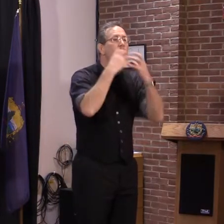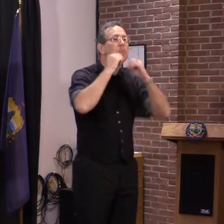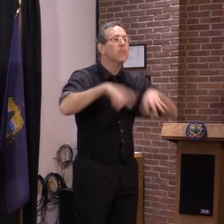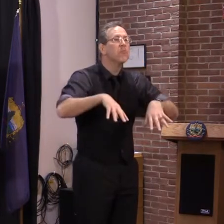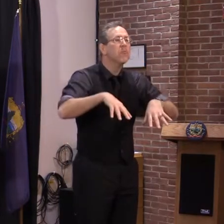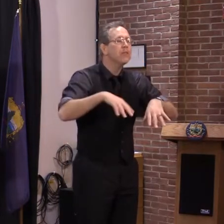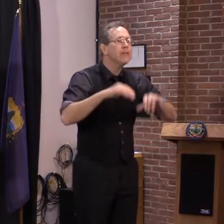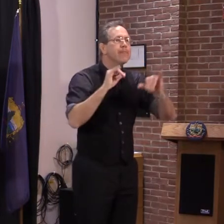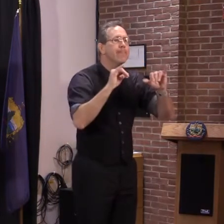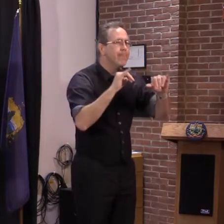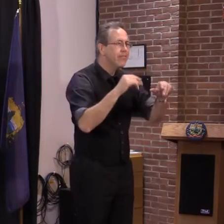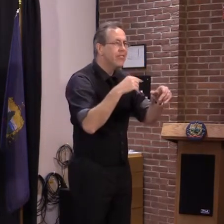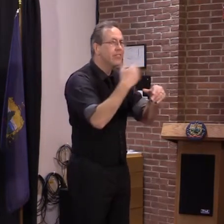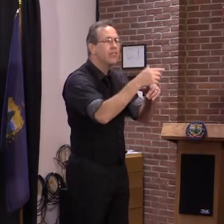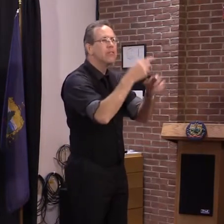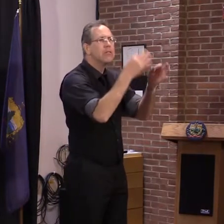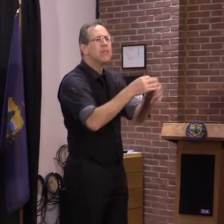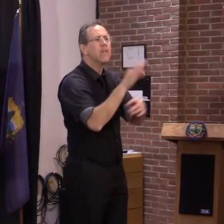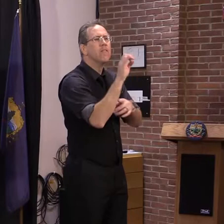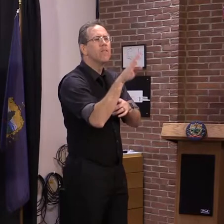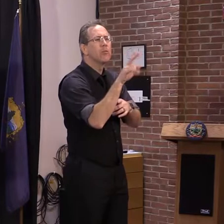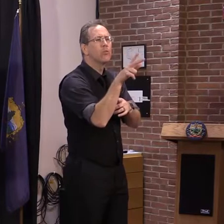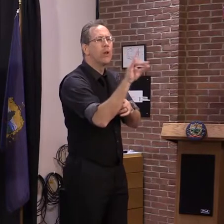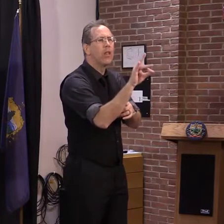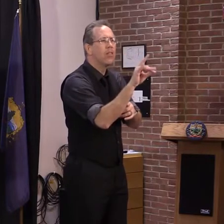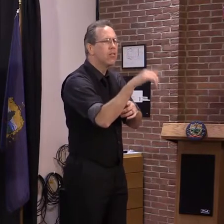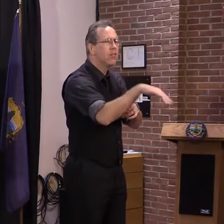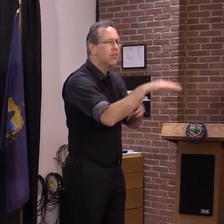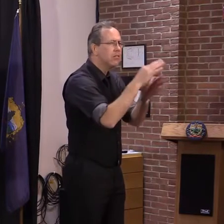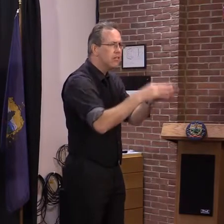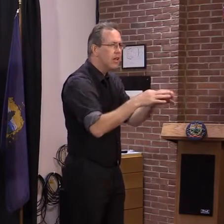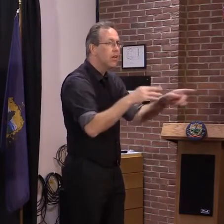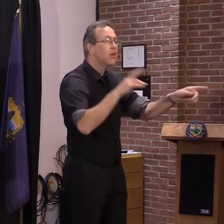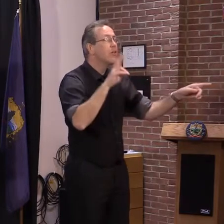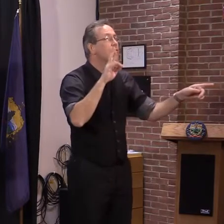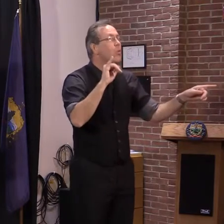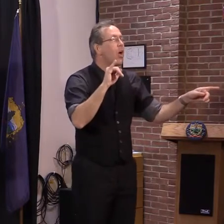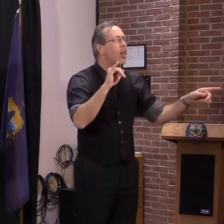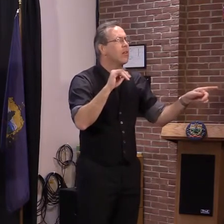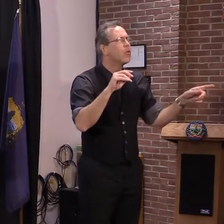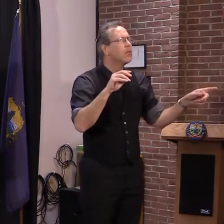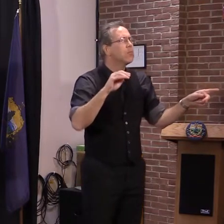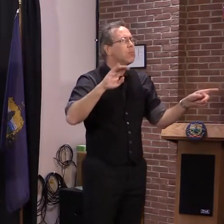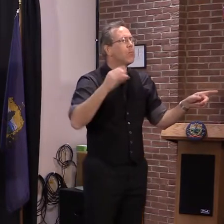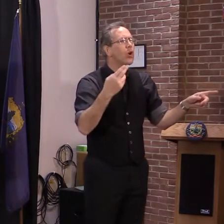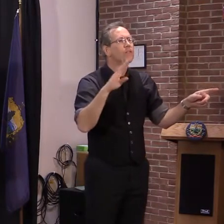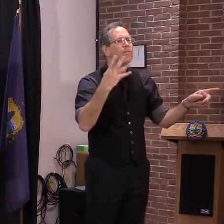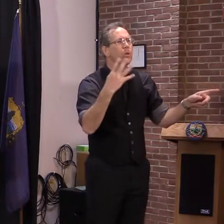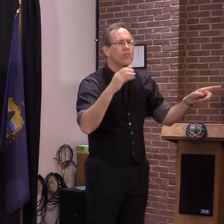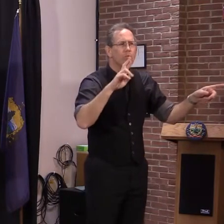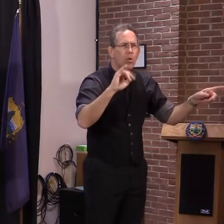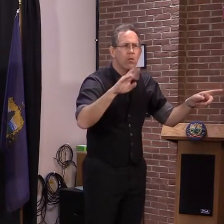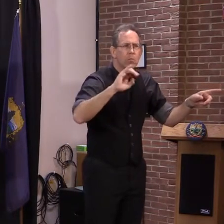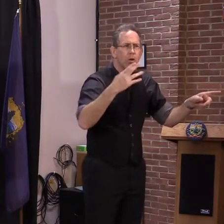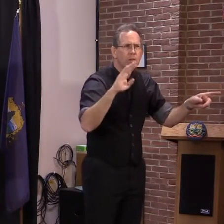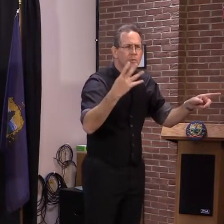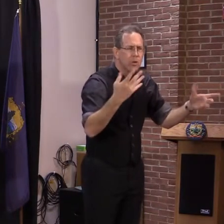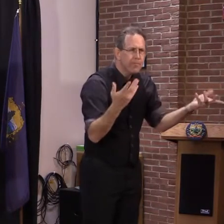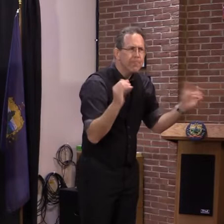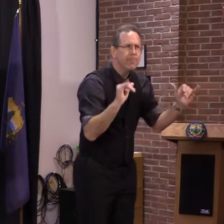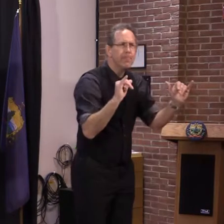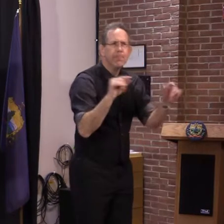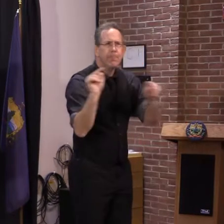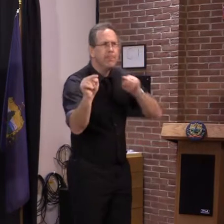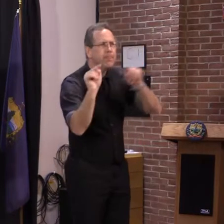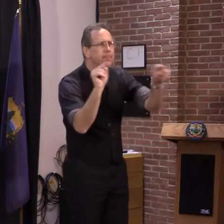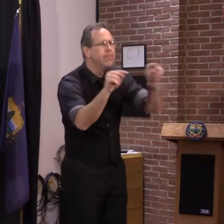recently, Rhode Island has announced an effective date of March 4th. These states started with Omicron earlier than Vermont, and